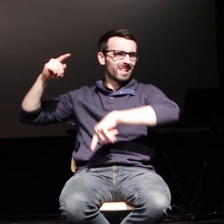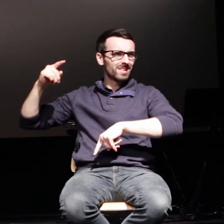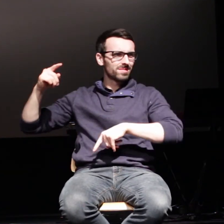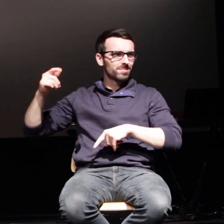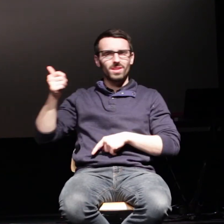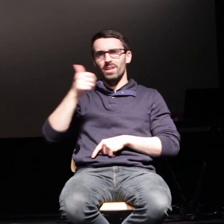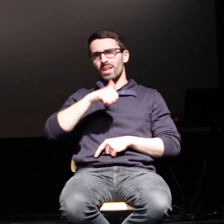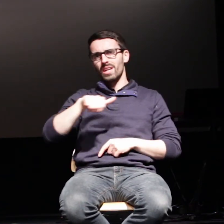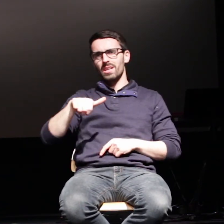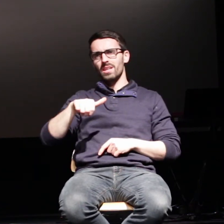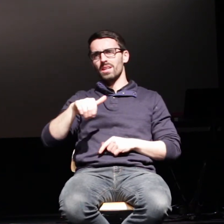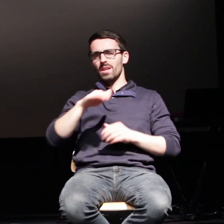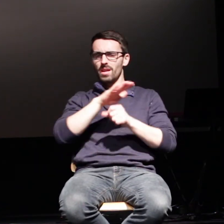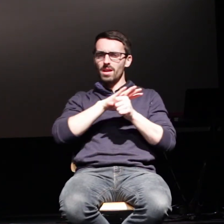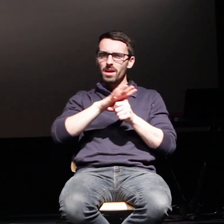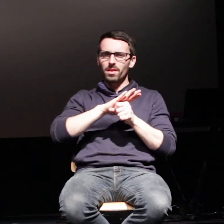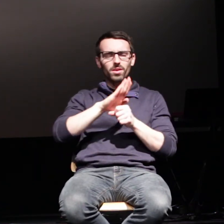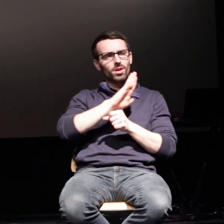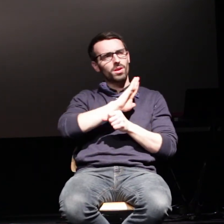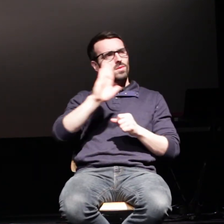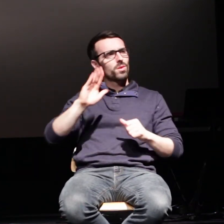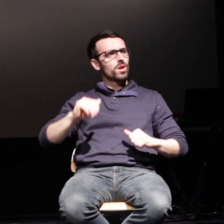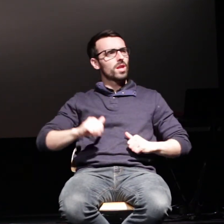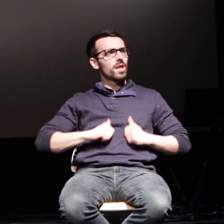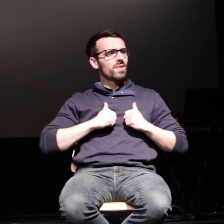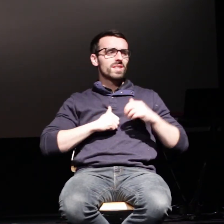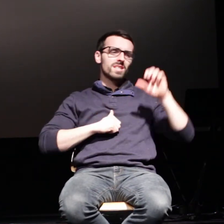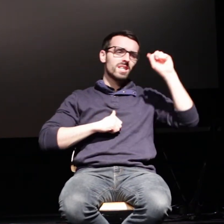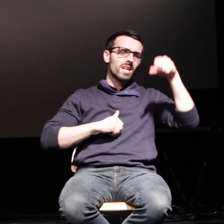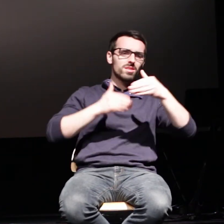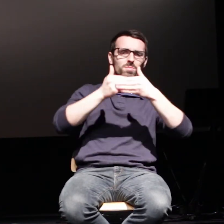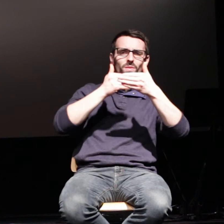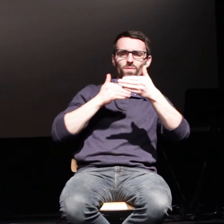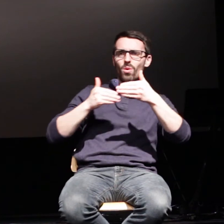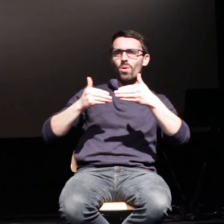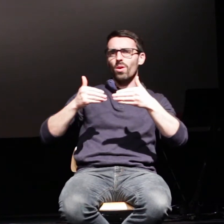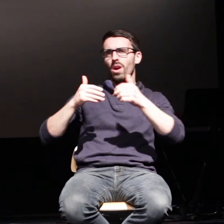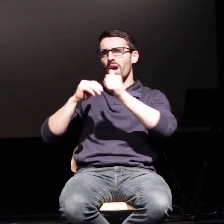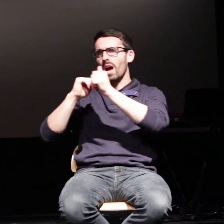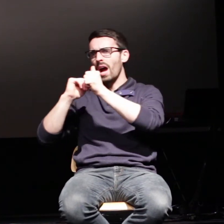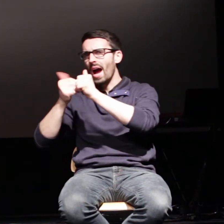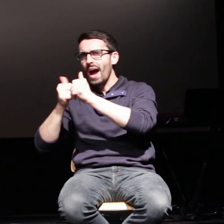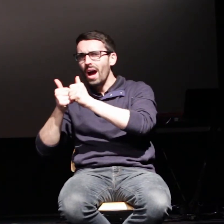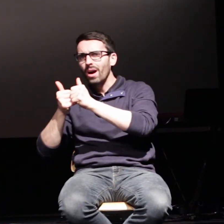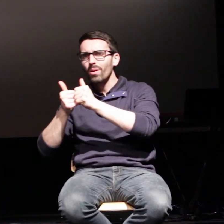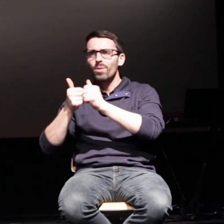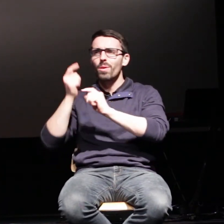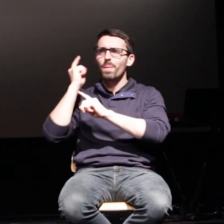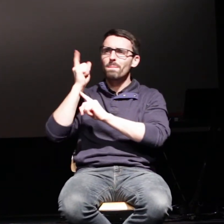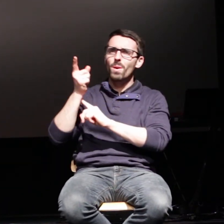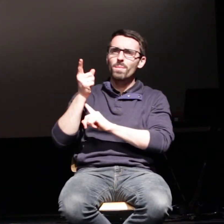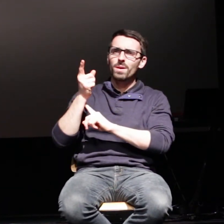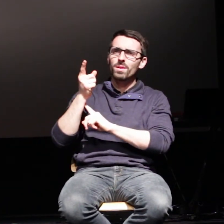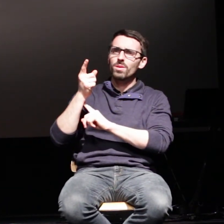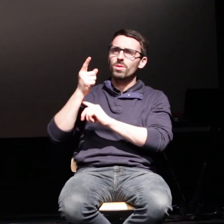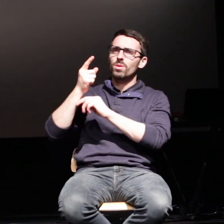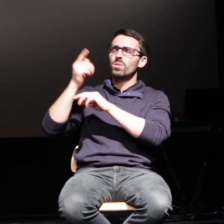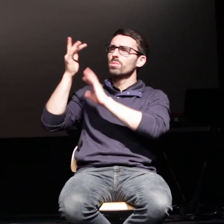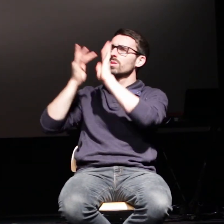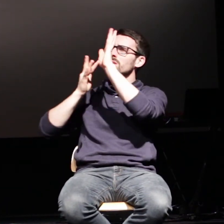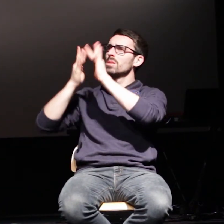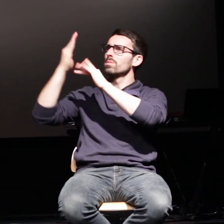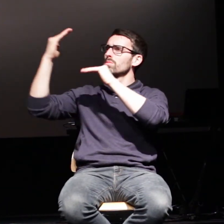now that is a yes before a how moment? Jesus might be looking you in the eye and saying, don't be